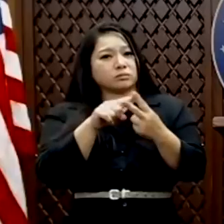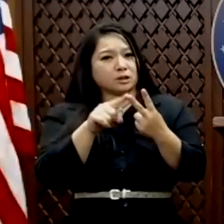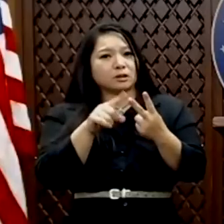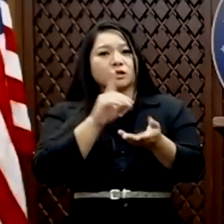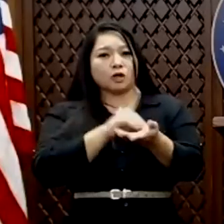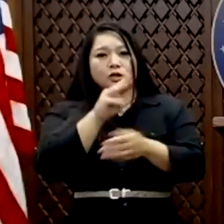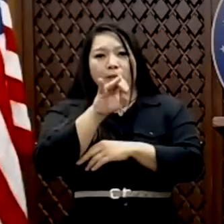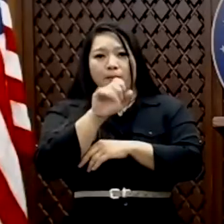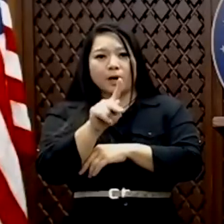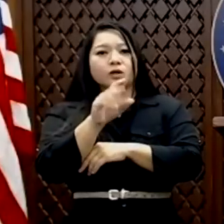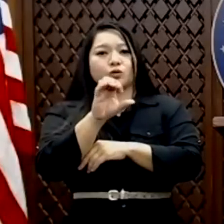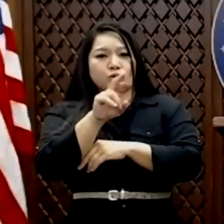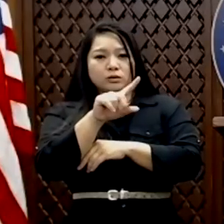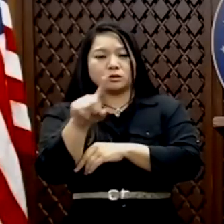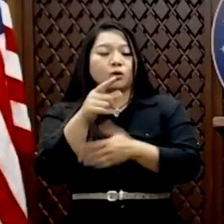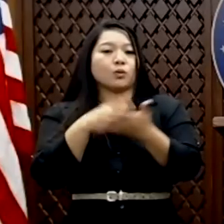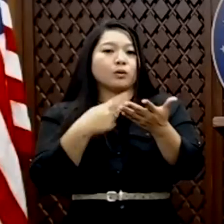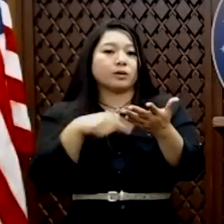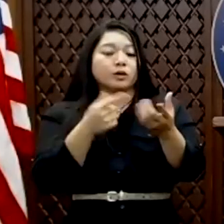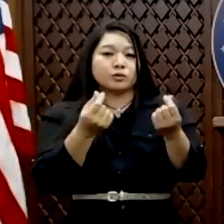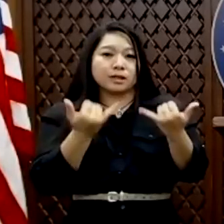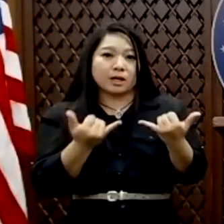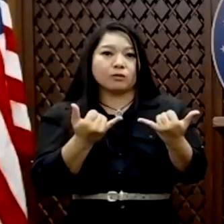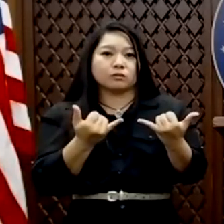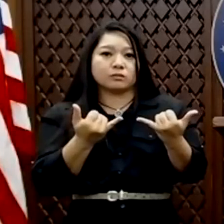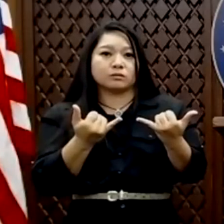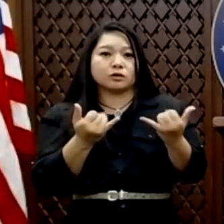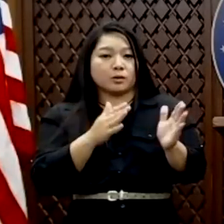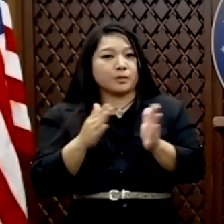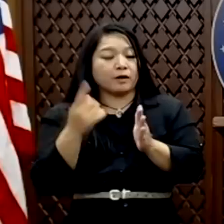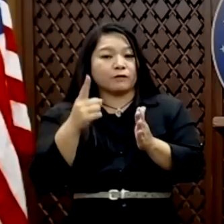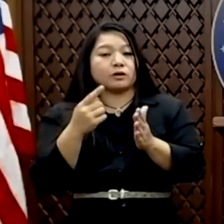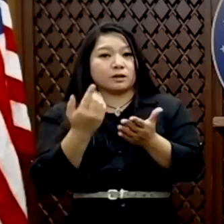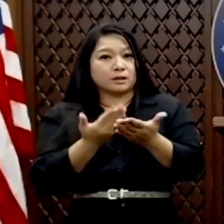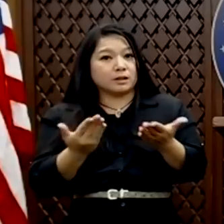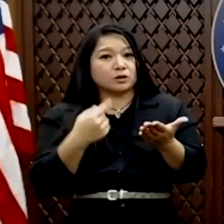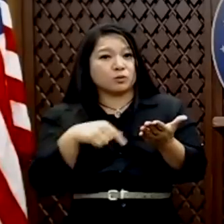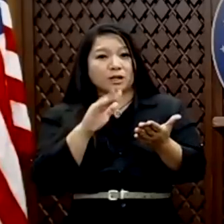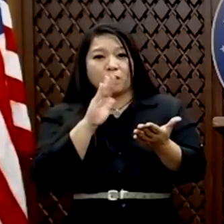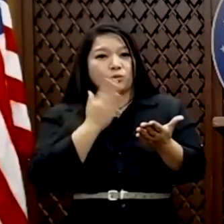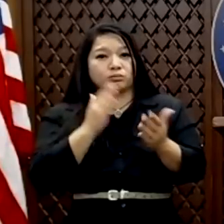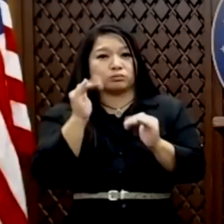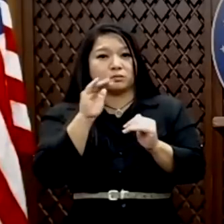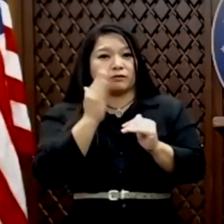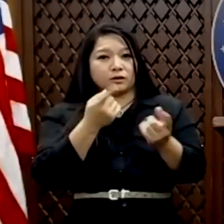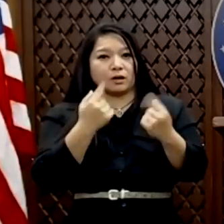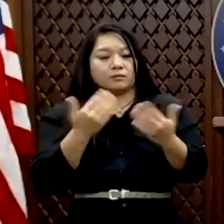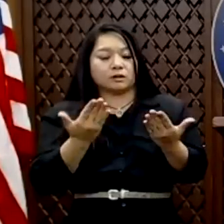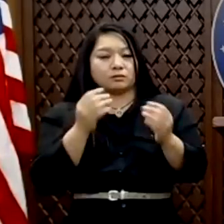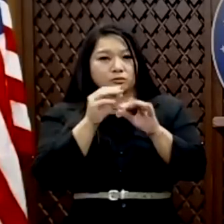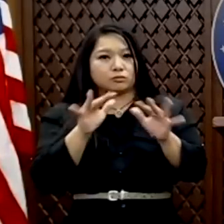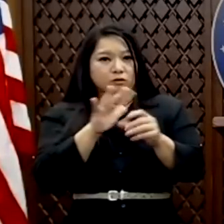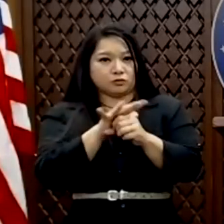we are taking to prepare for surge, which we never hope comes. Dr. Cabrera